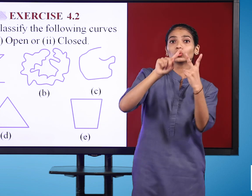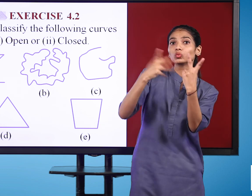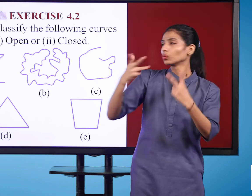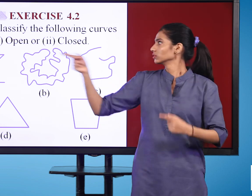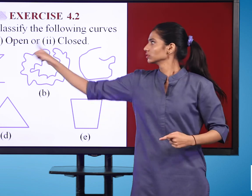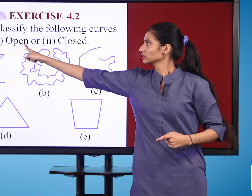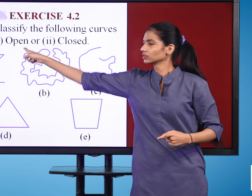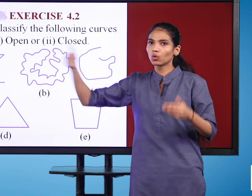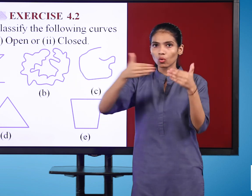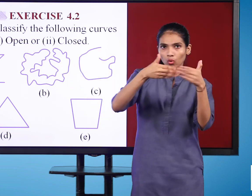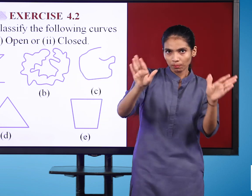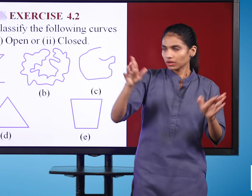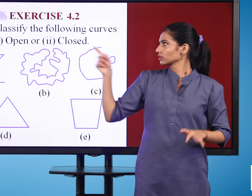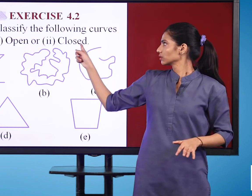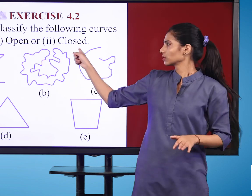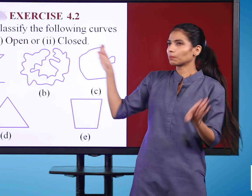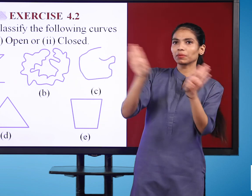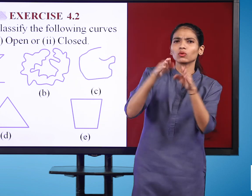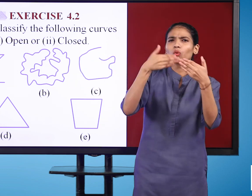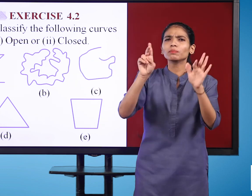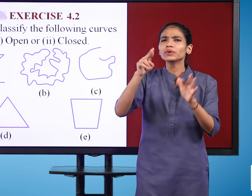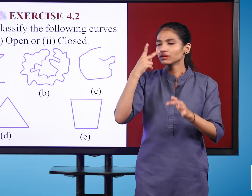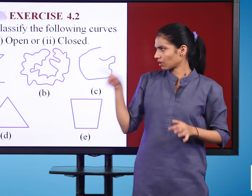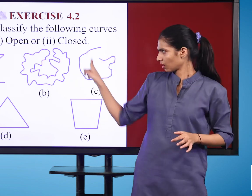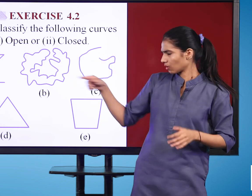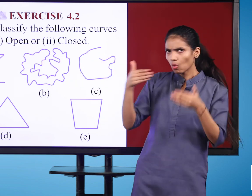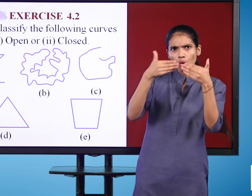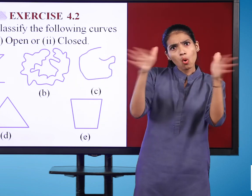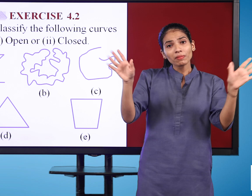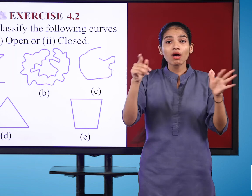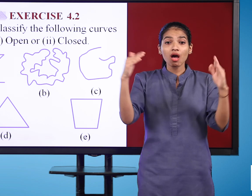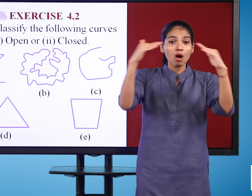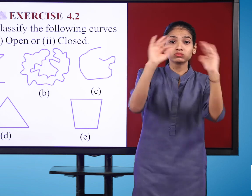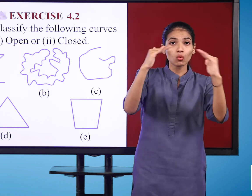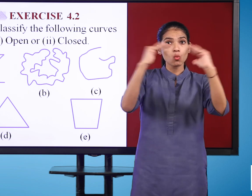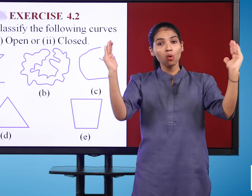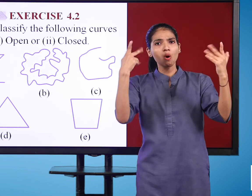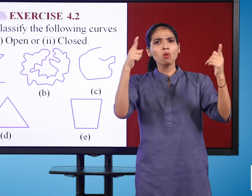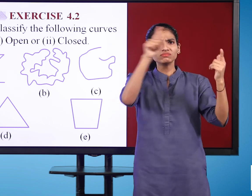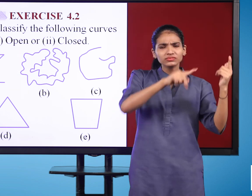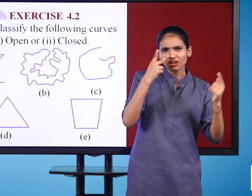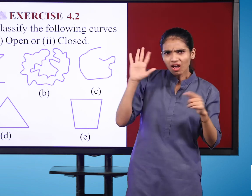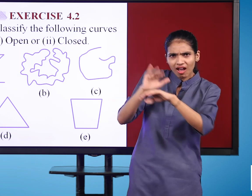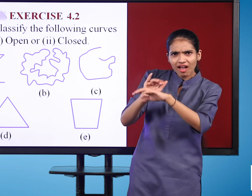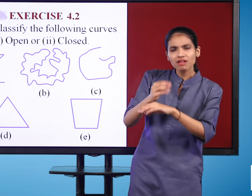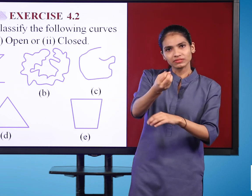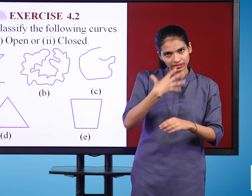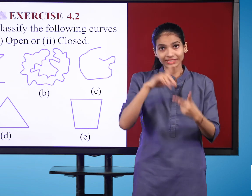1. Open or 2. Closed. We have 5 different types of curves: A,